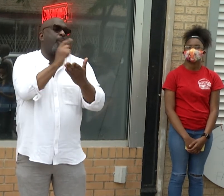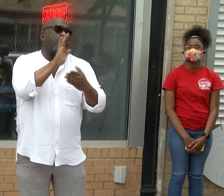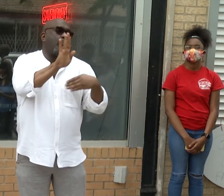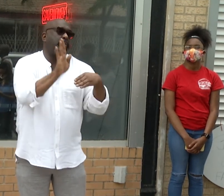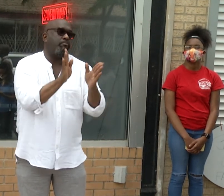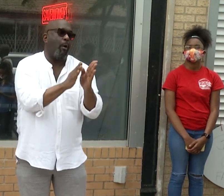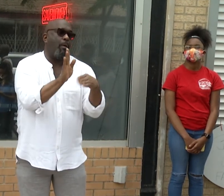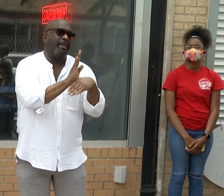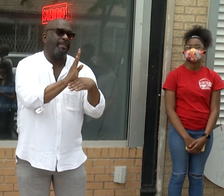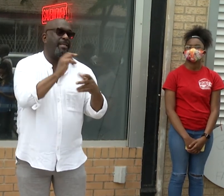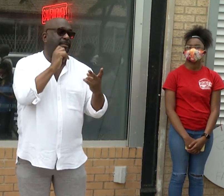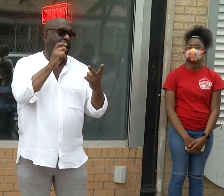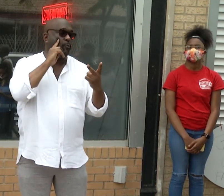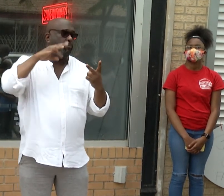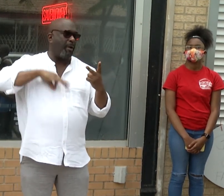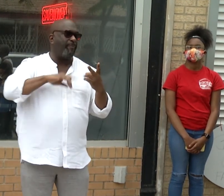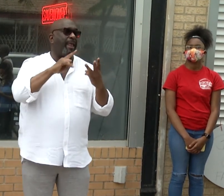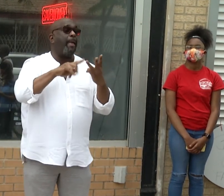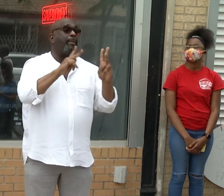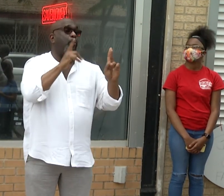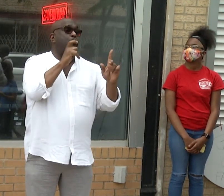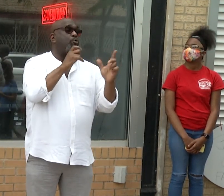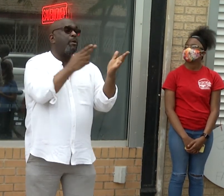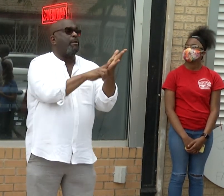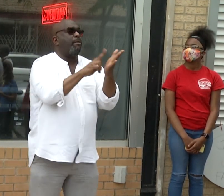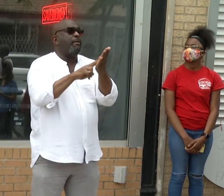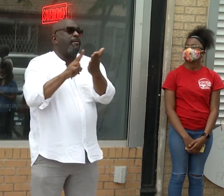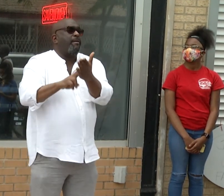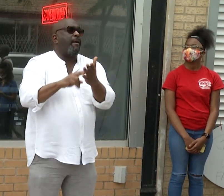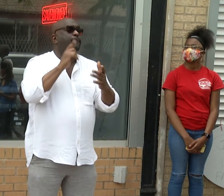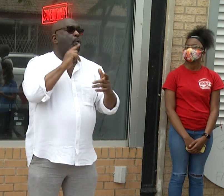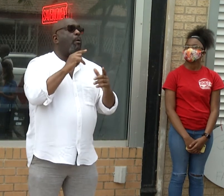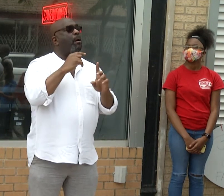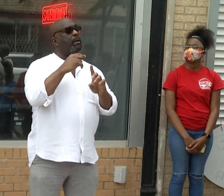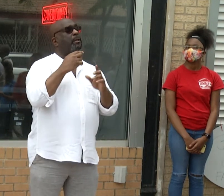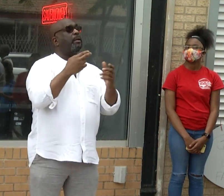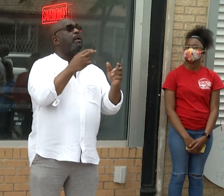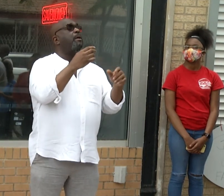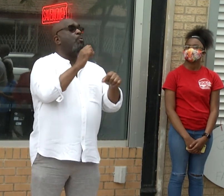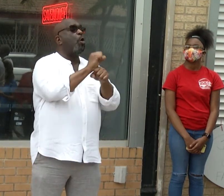your not-for-profits, and those of you who are gig workers can get help there as well.